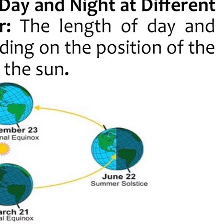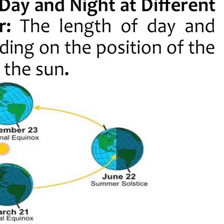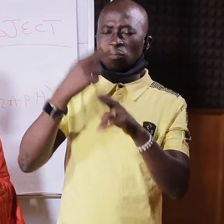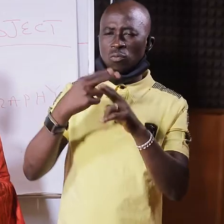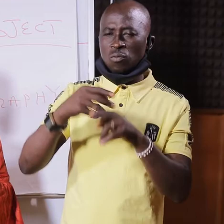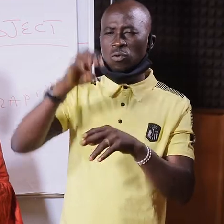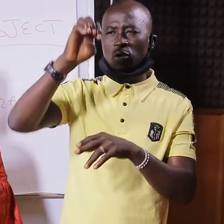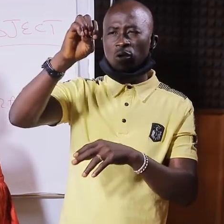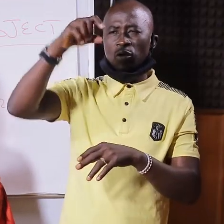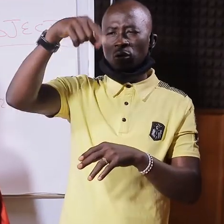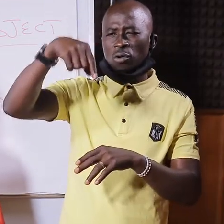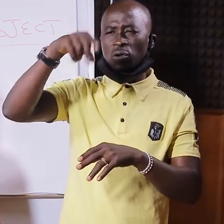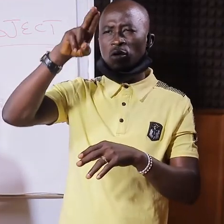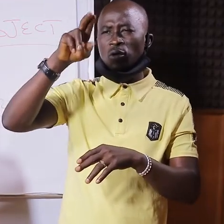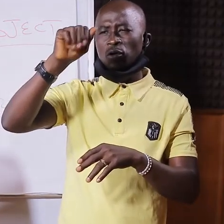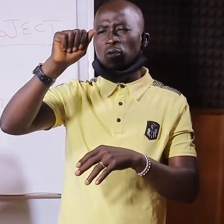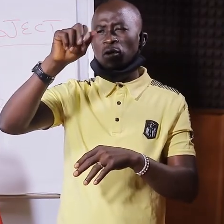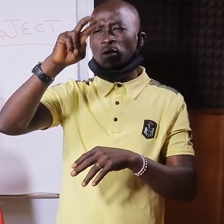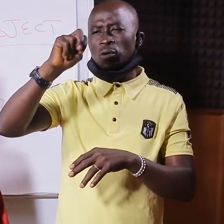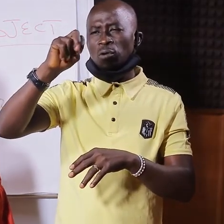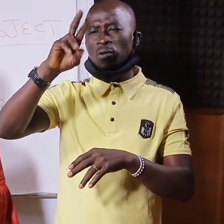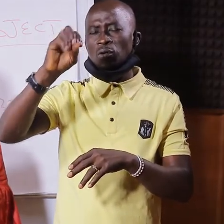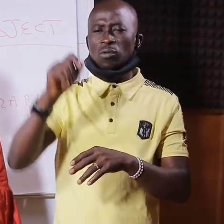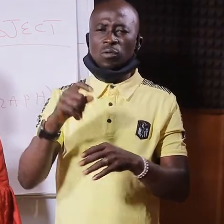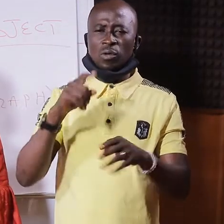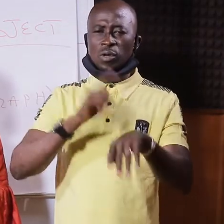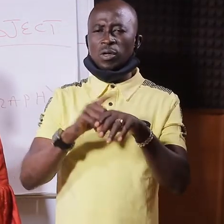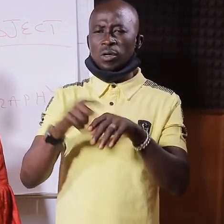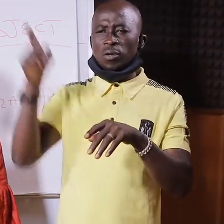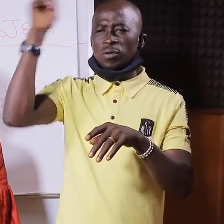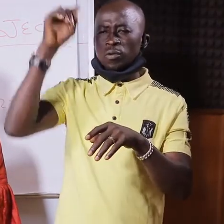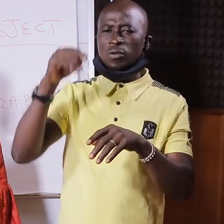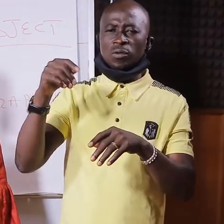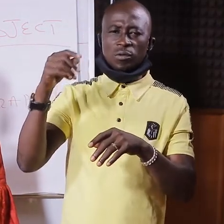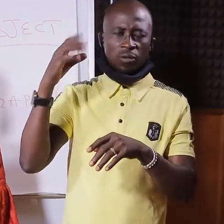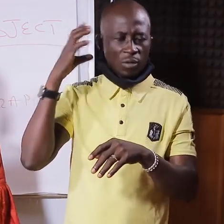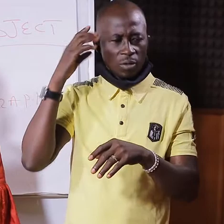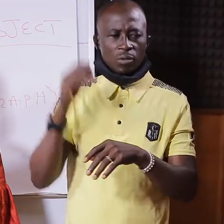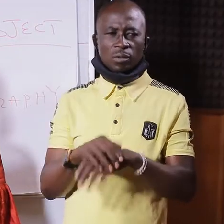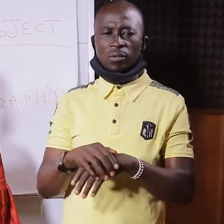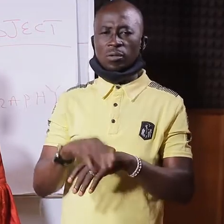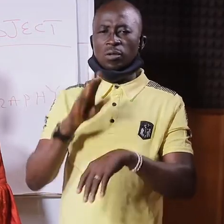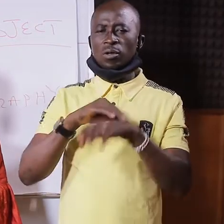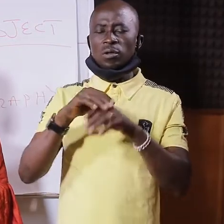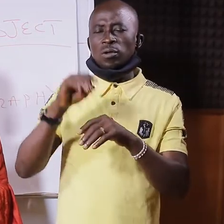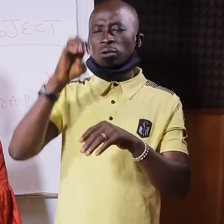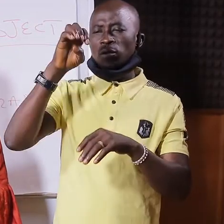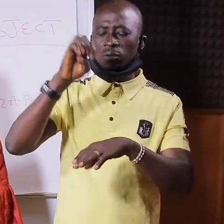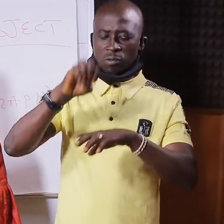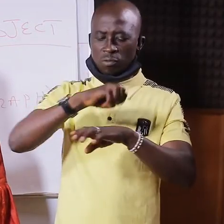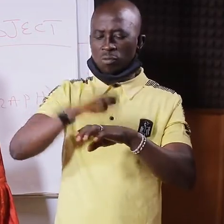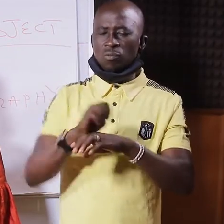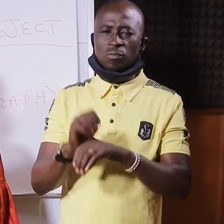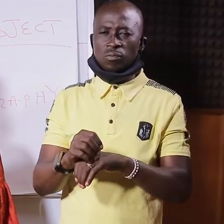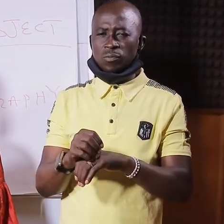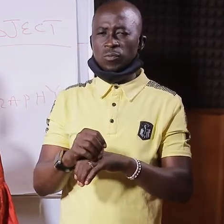equinox. Okay, during that time, the sun is overhead at the equator. So